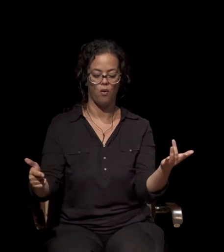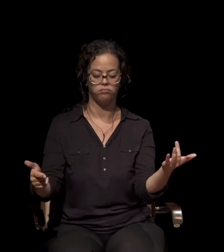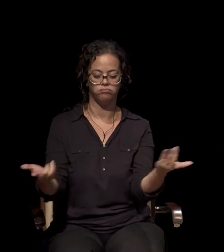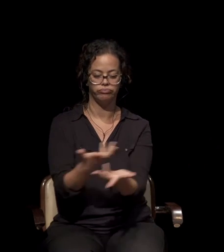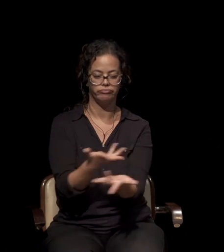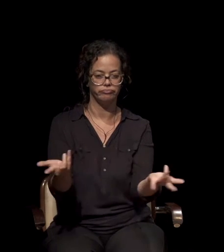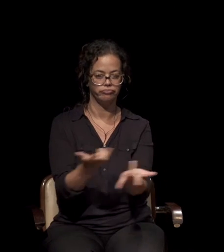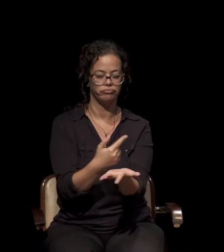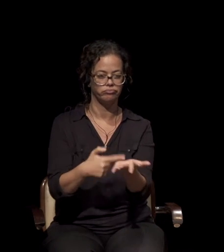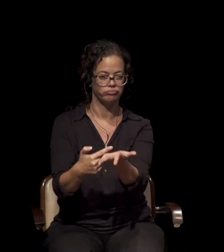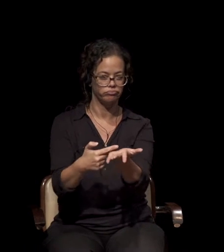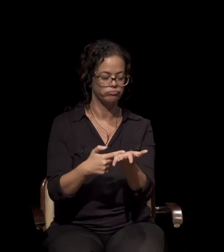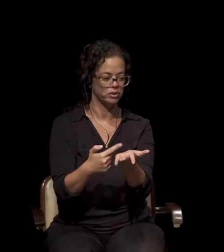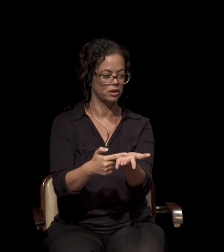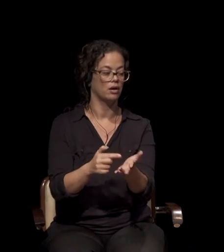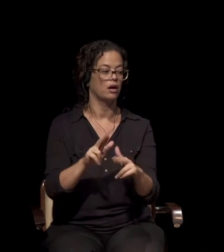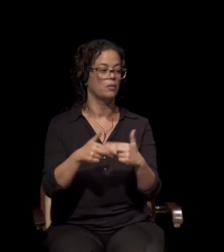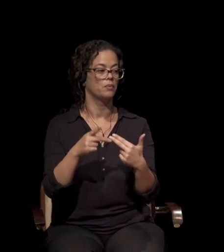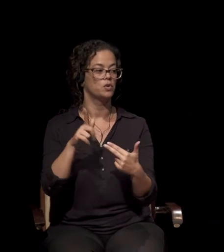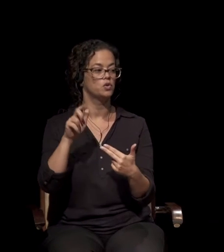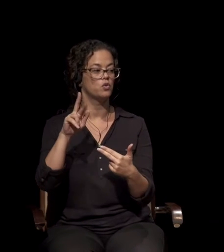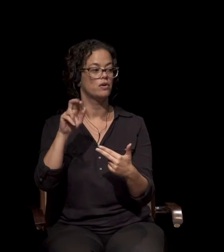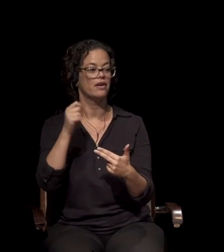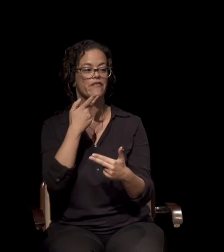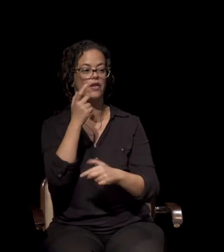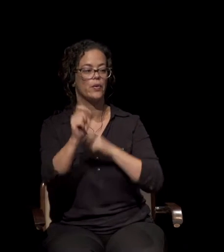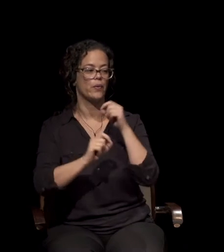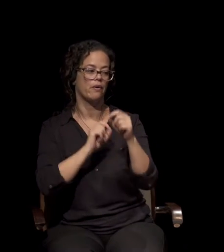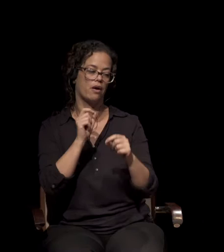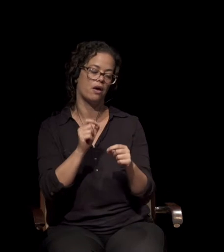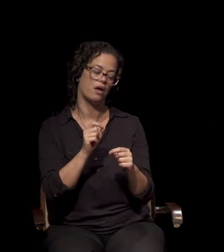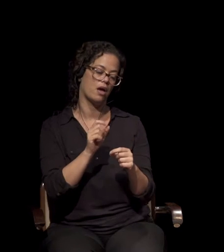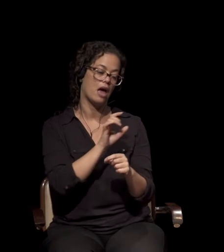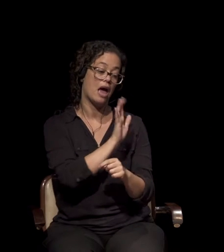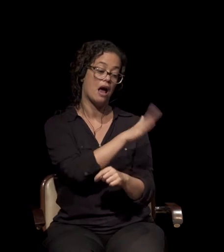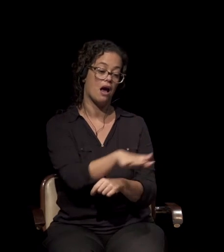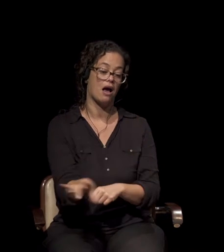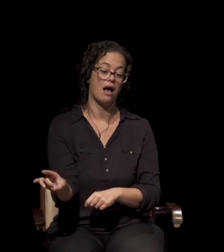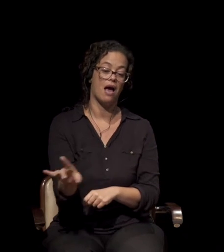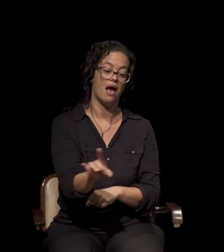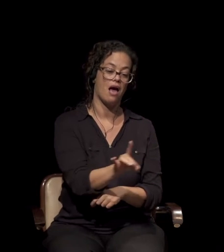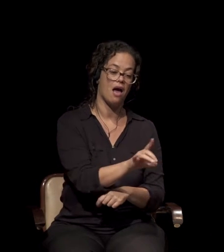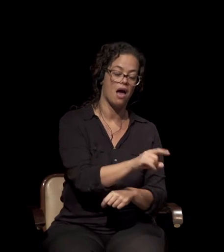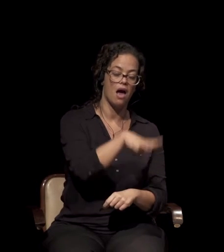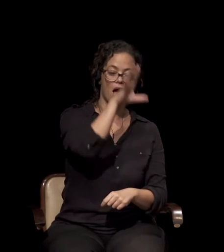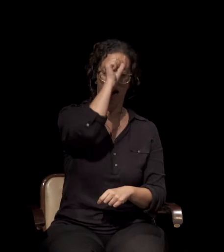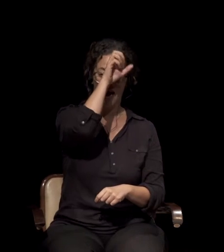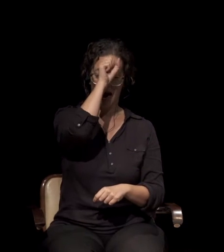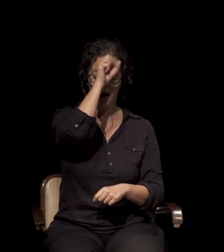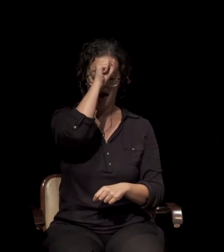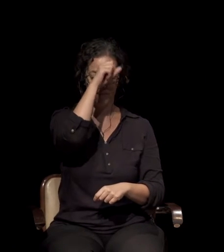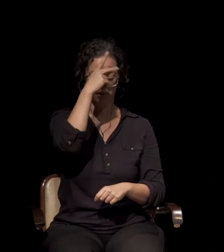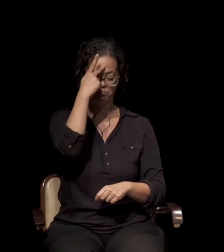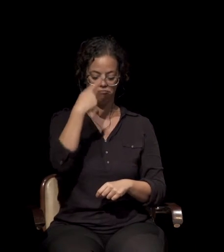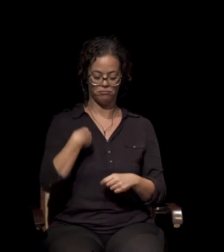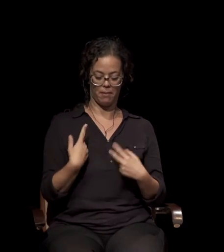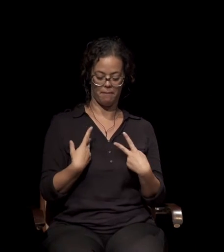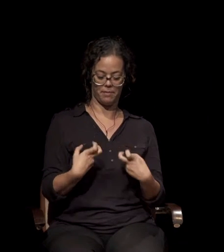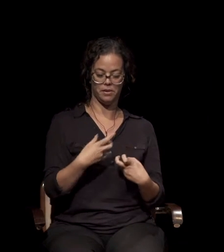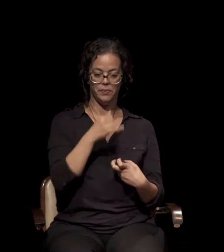play simply does not work. Children learn to detect it when adults try to invoke play.